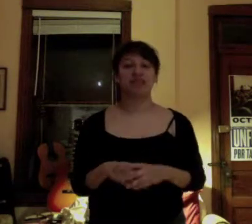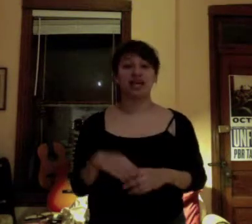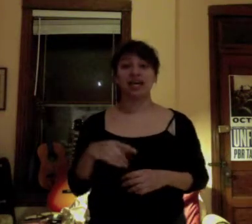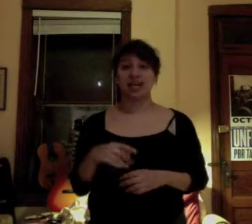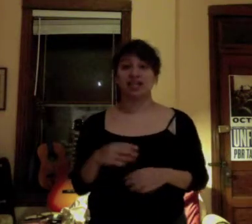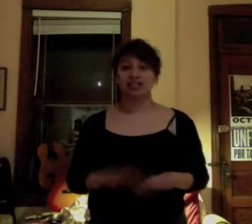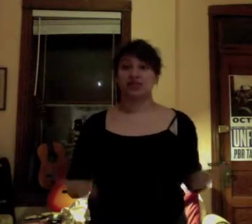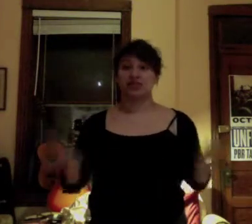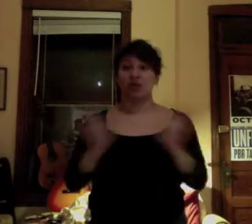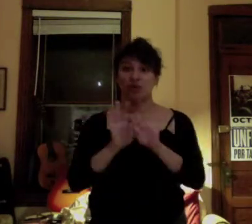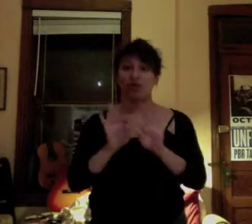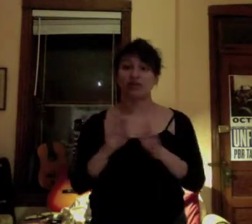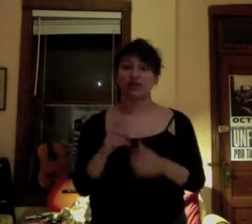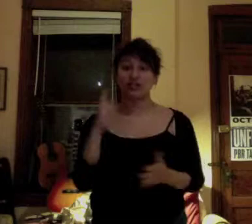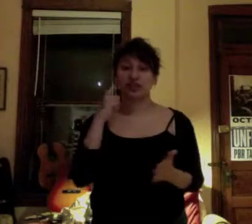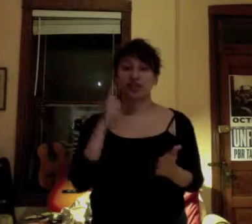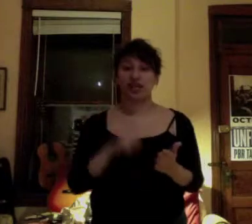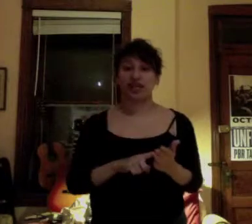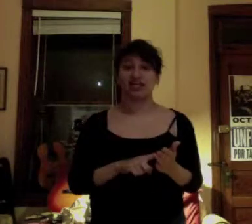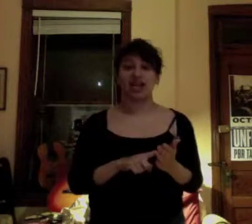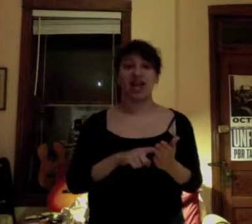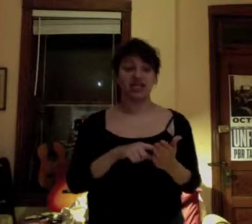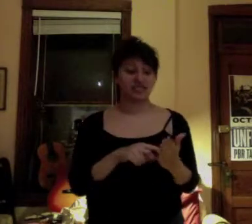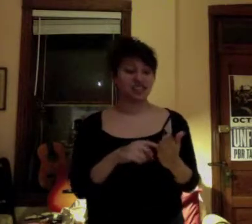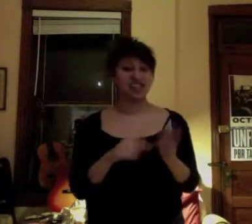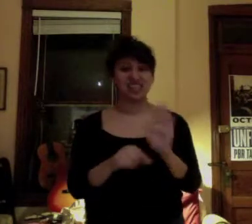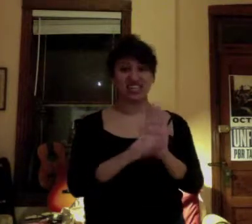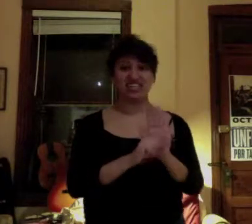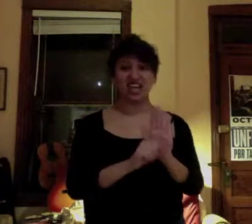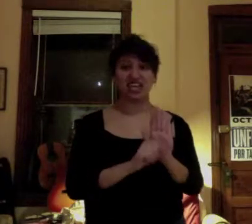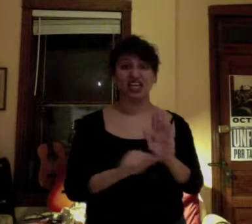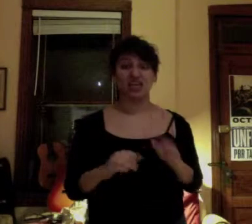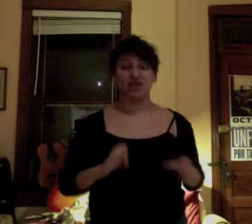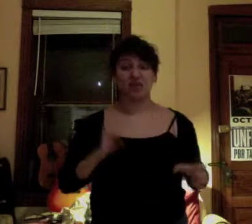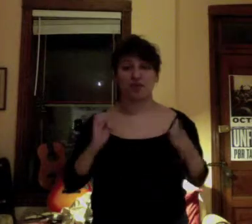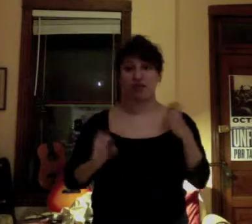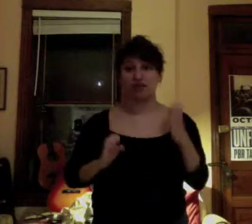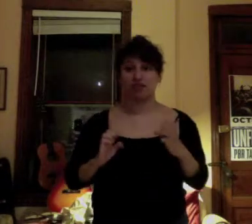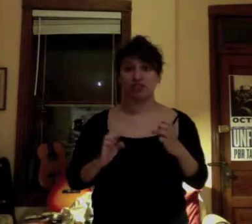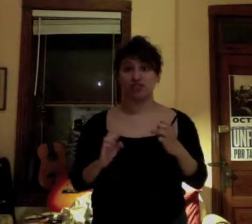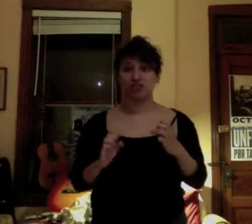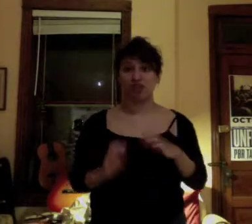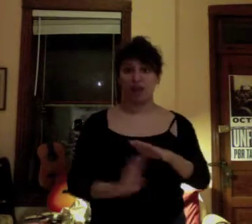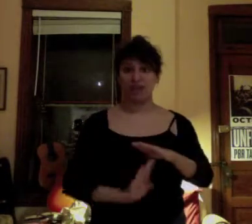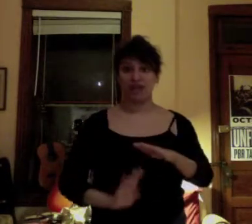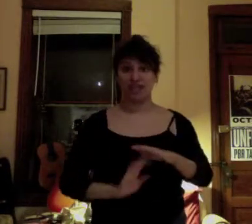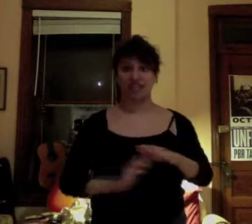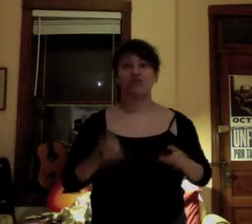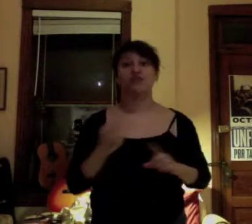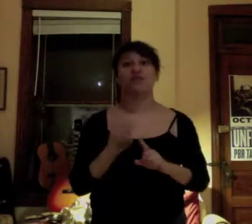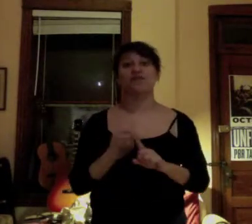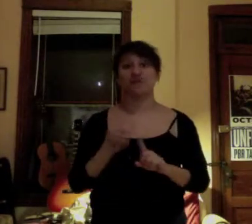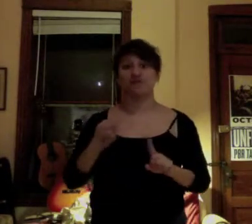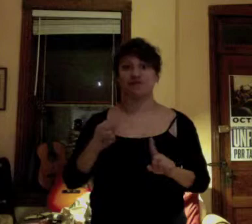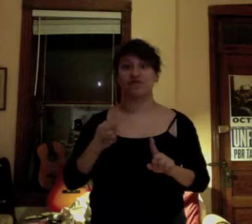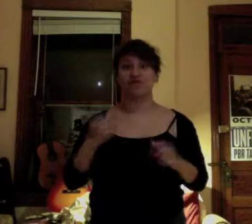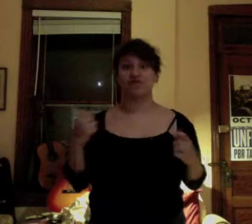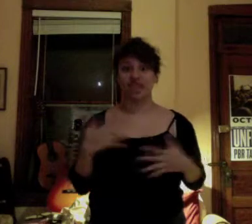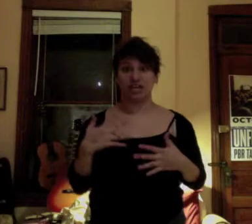we're experiencing are actually based in fear. Fear of failure, fear of being hurt, fear of